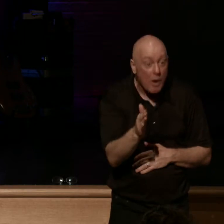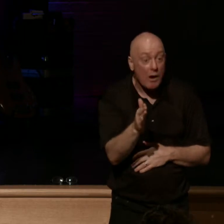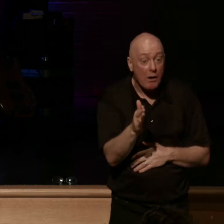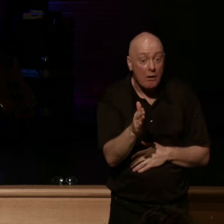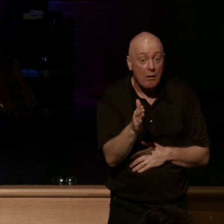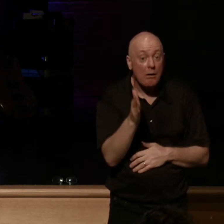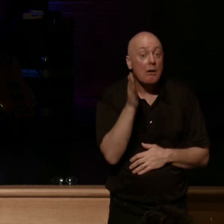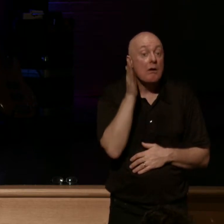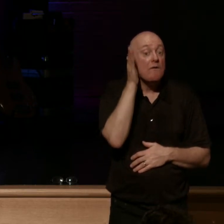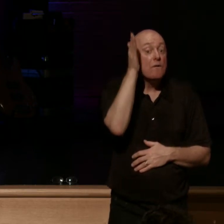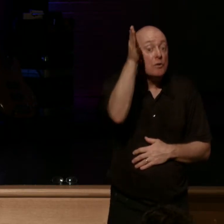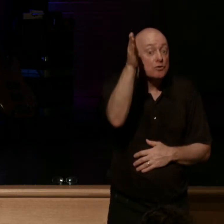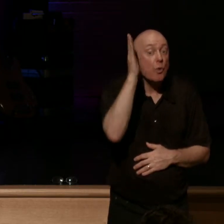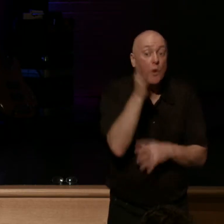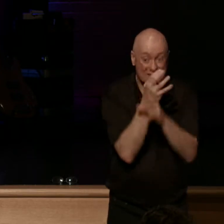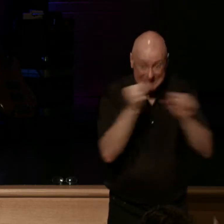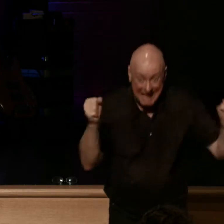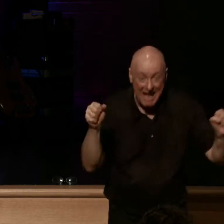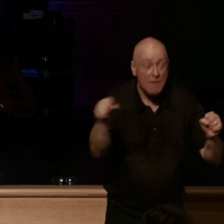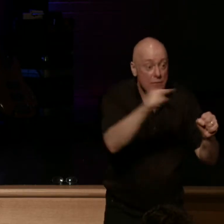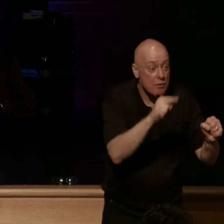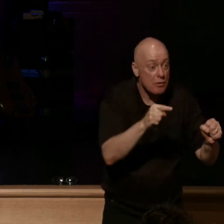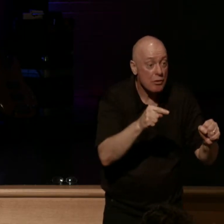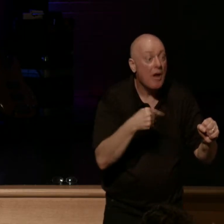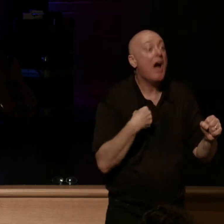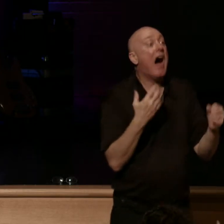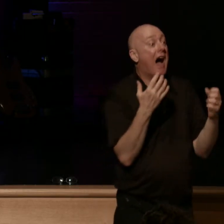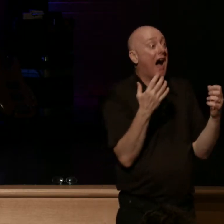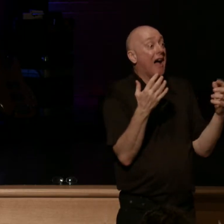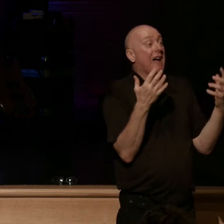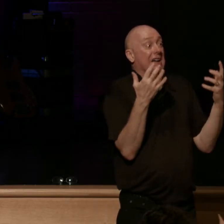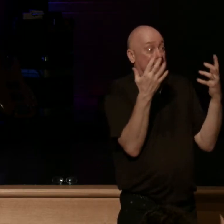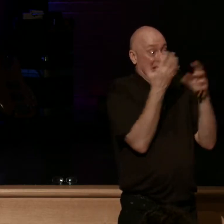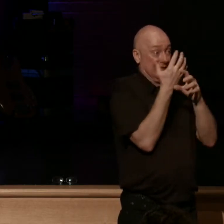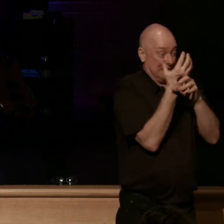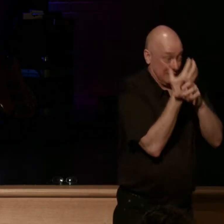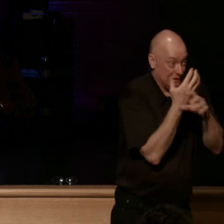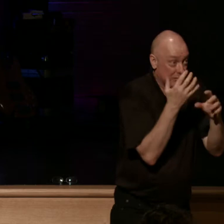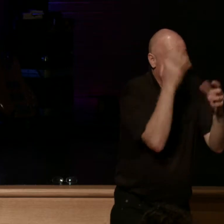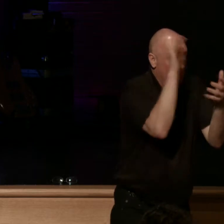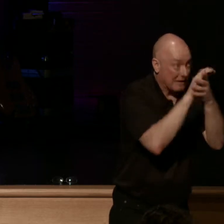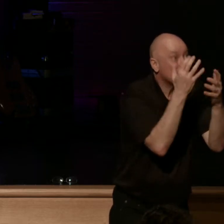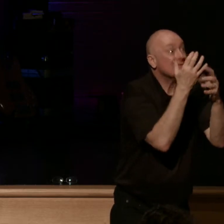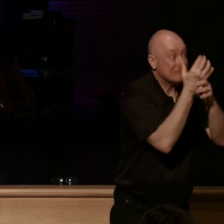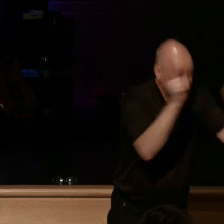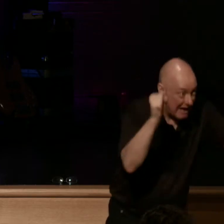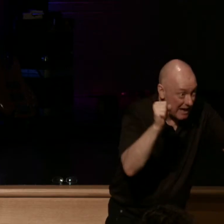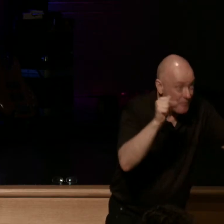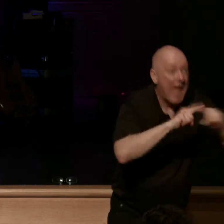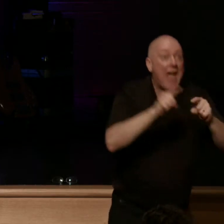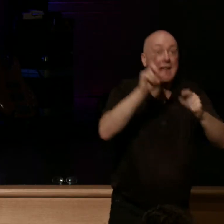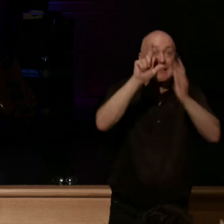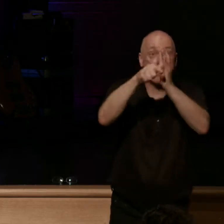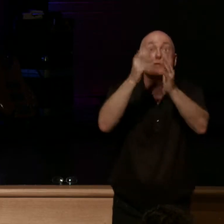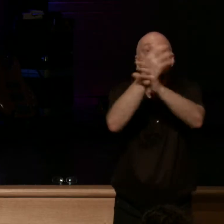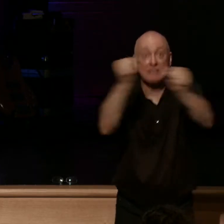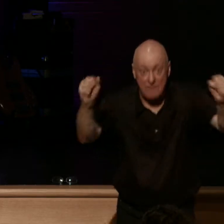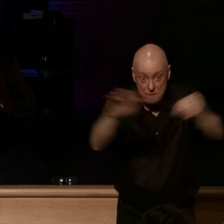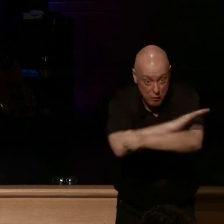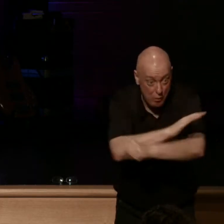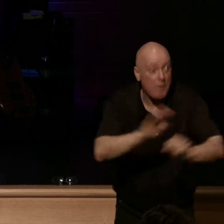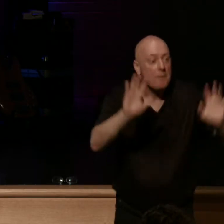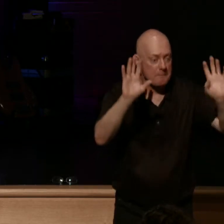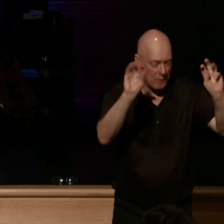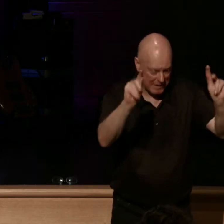I will, future tense, save you. I have saved you. I am saving you, and I will save you. Now, what I want you to see